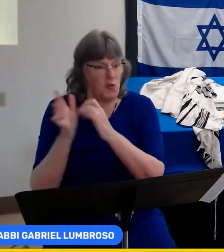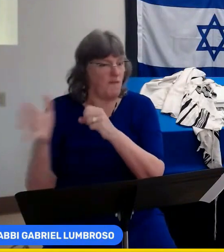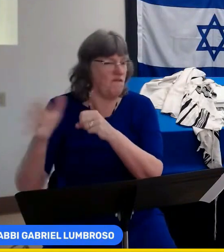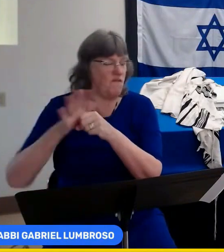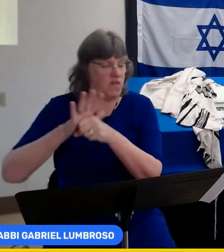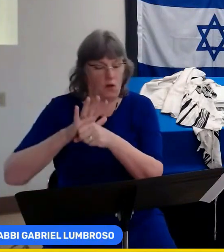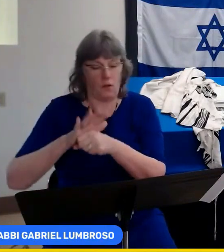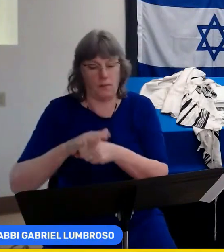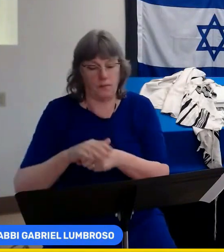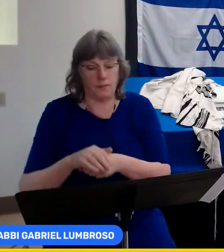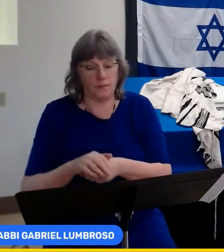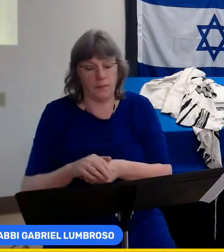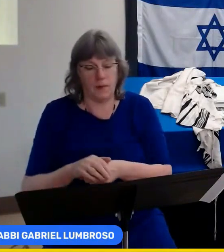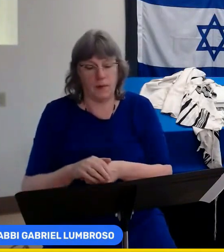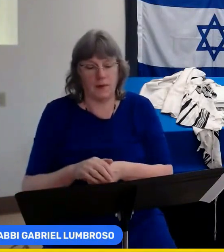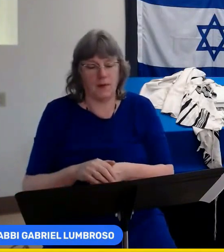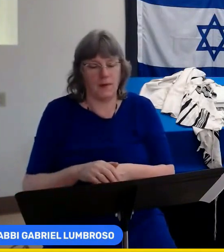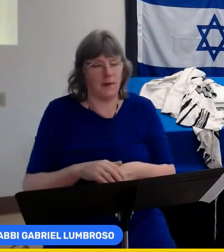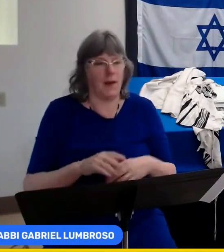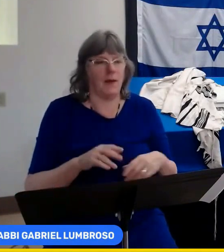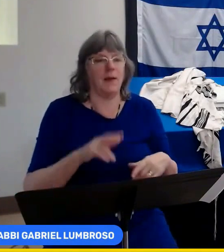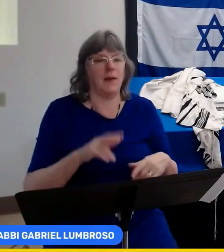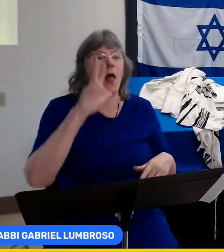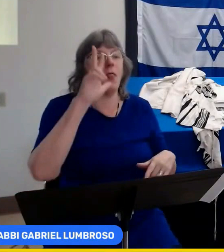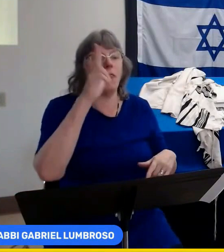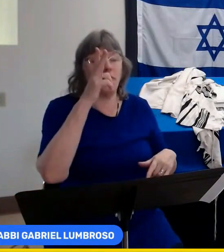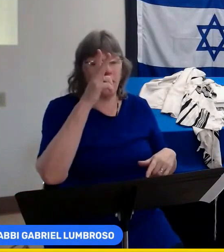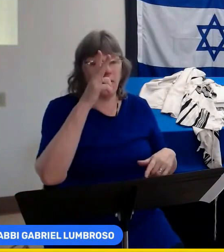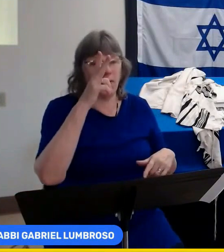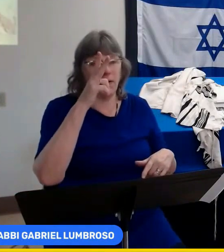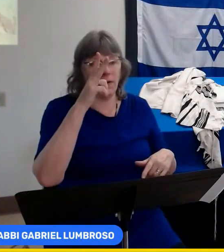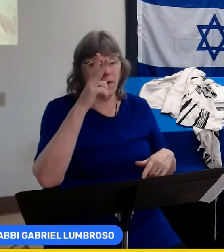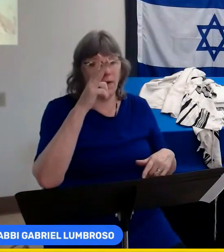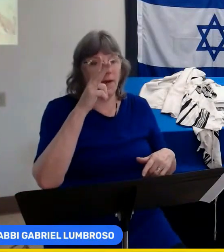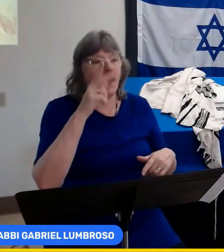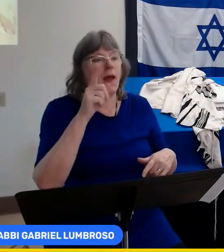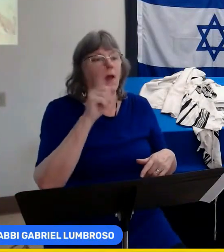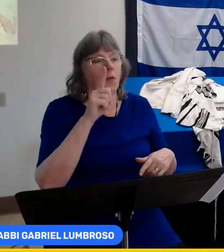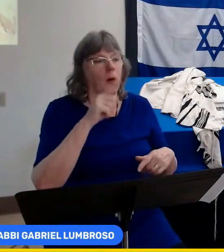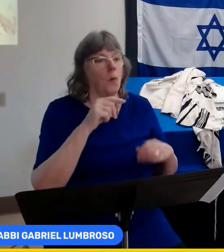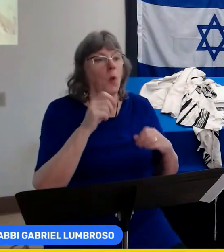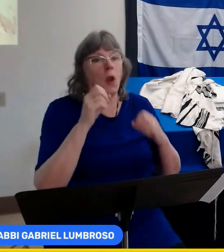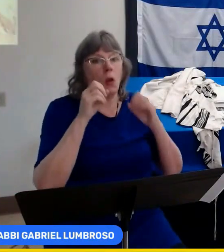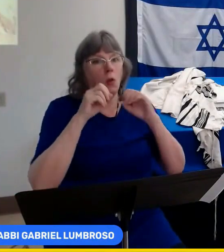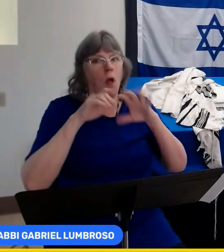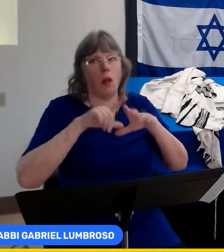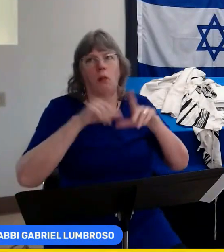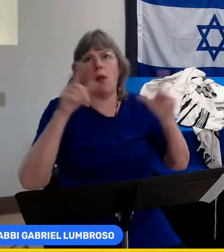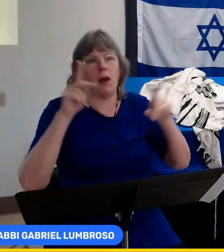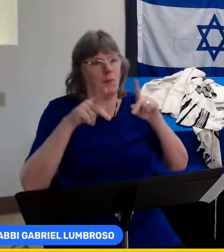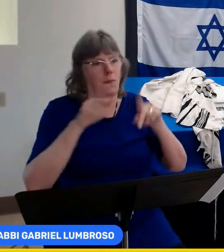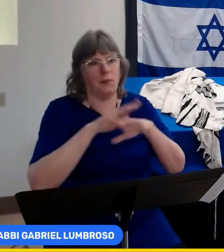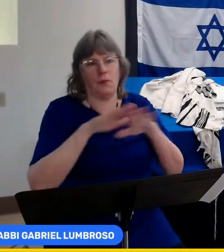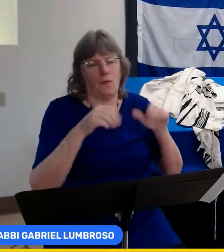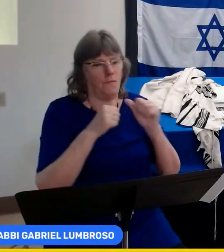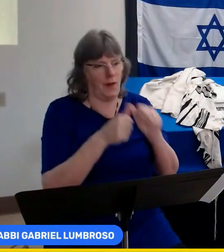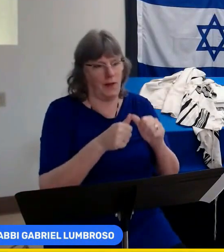So the next step is where we lose a lot of people. Learn Torah.